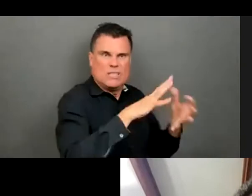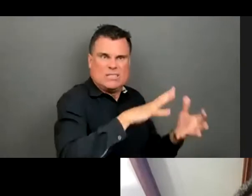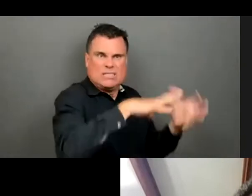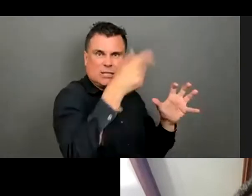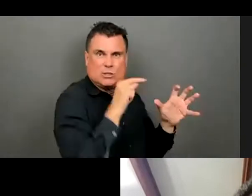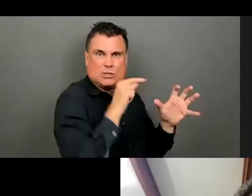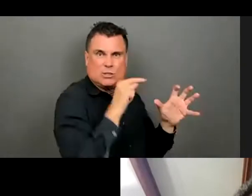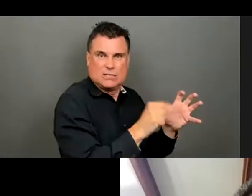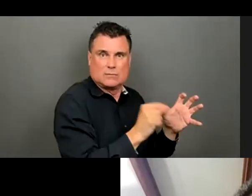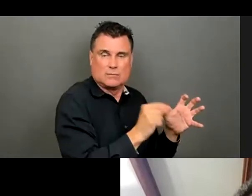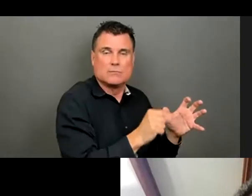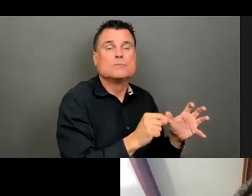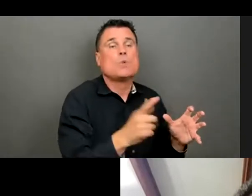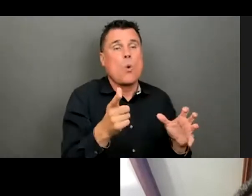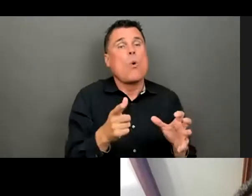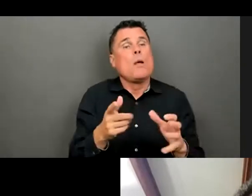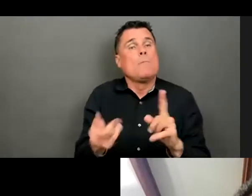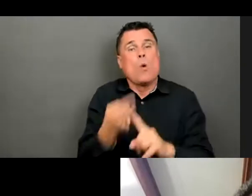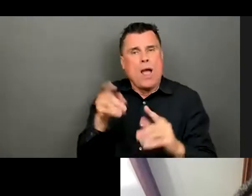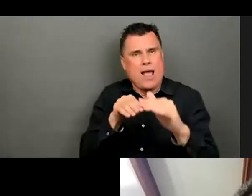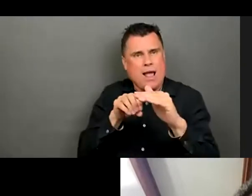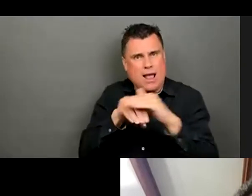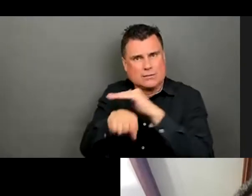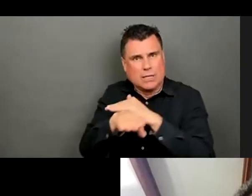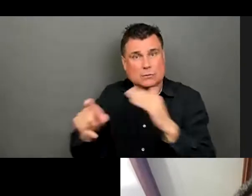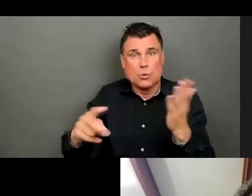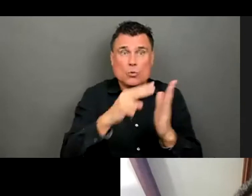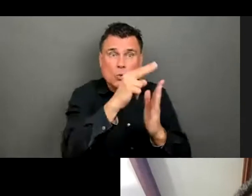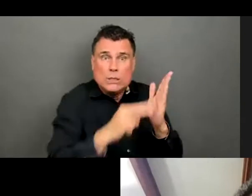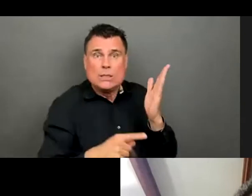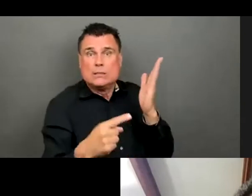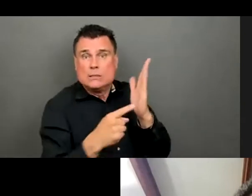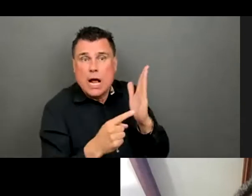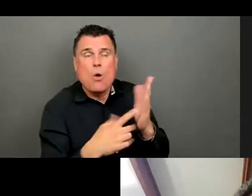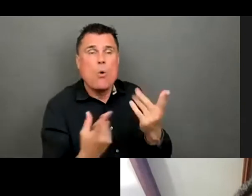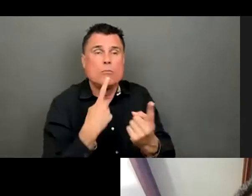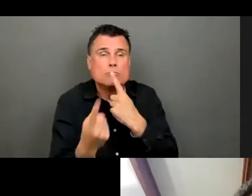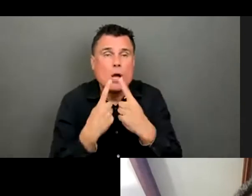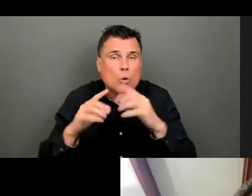full text, full audio, DAISY extended multimedia talking books. We are using community media such as